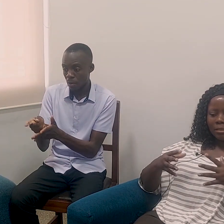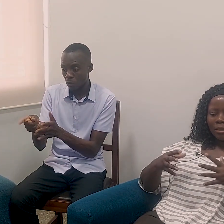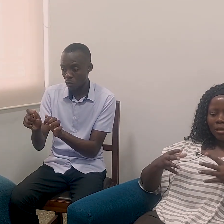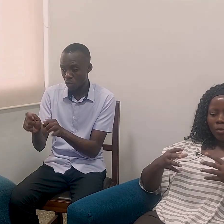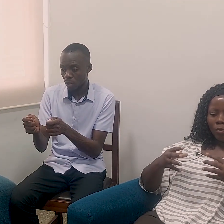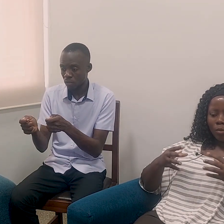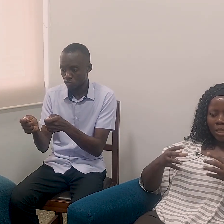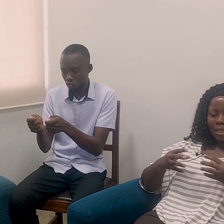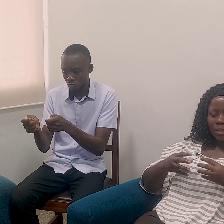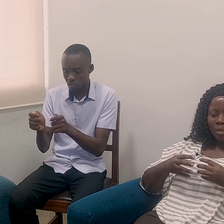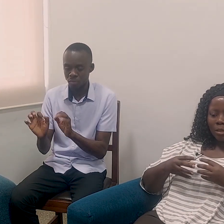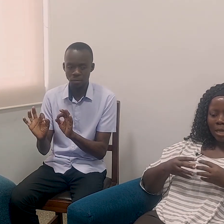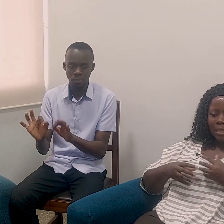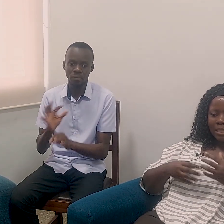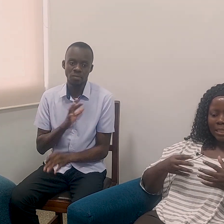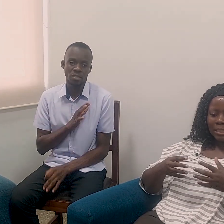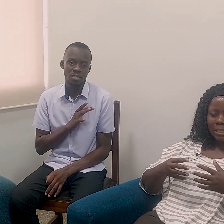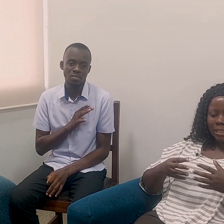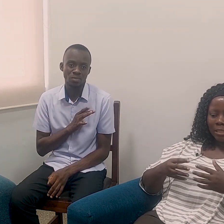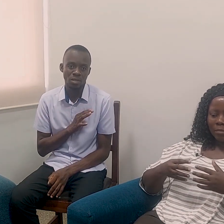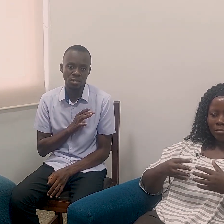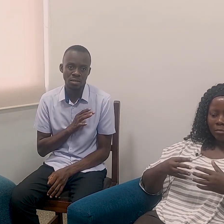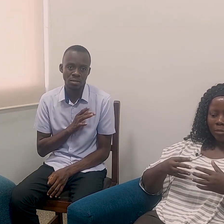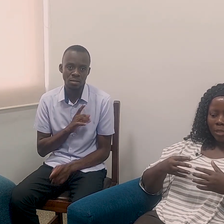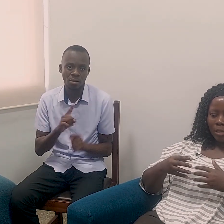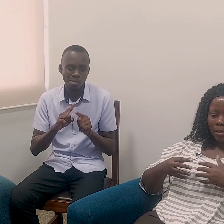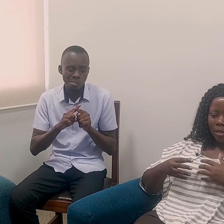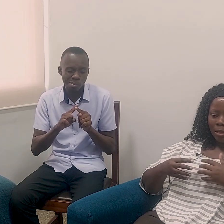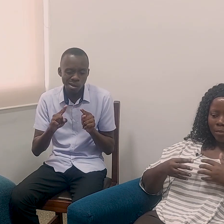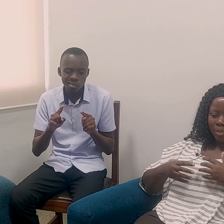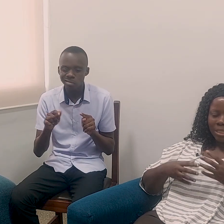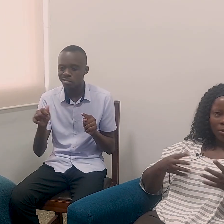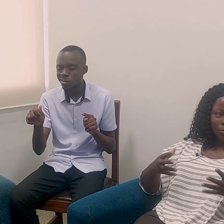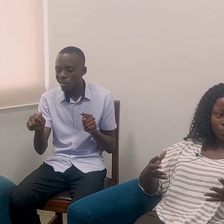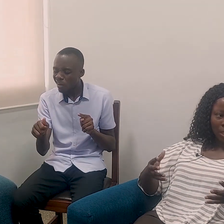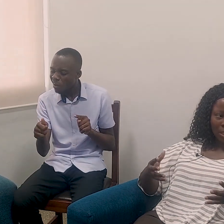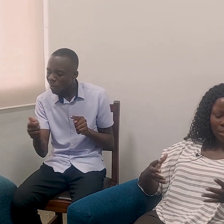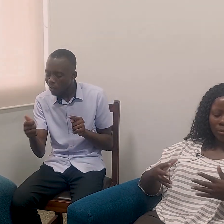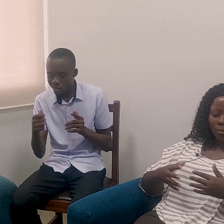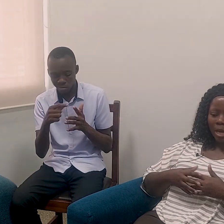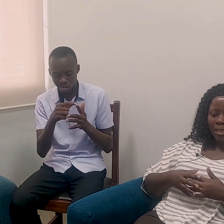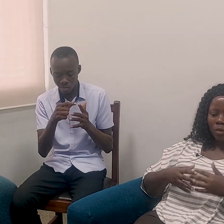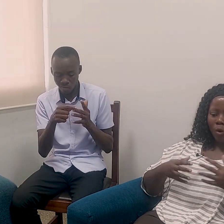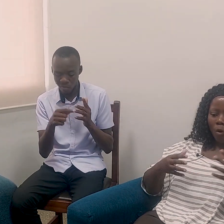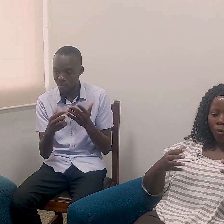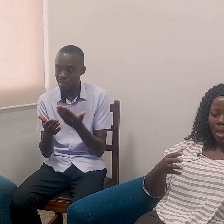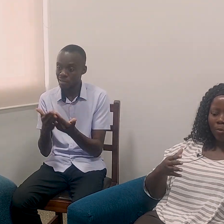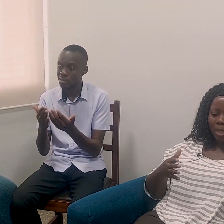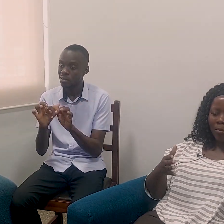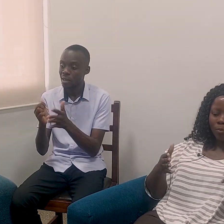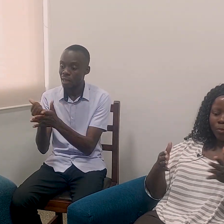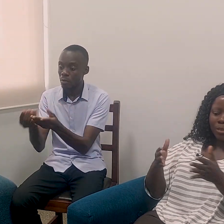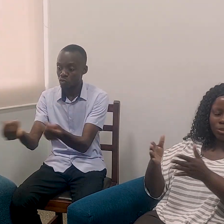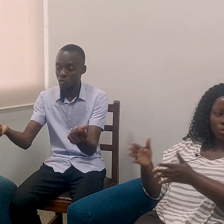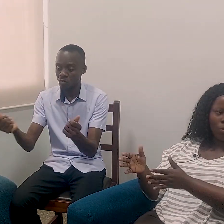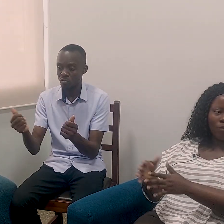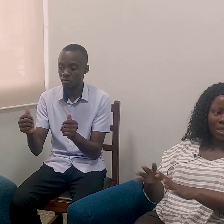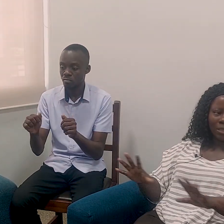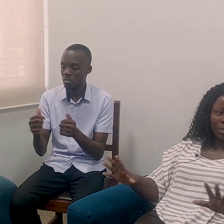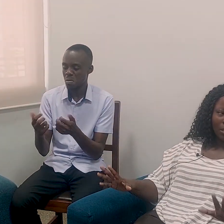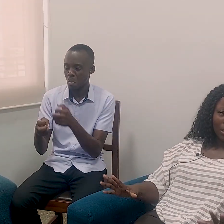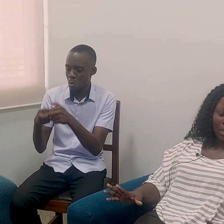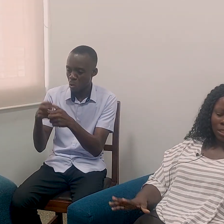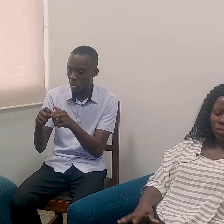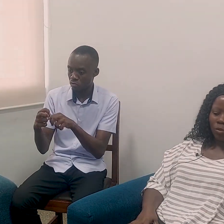others that can easily be dealt with, right, or where we can problem solve